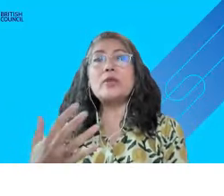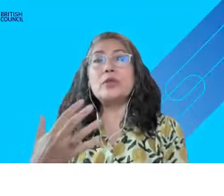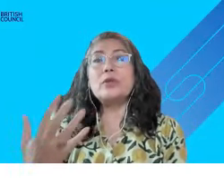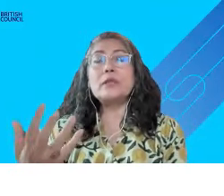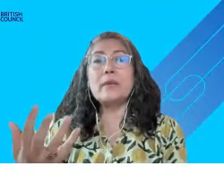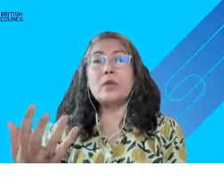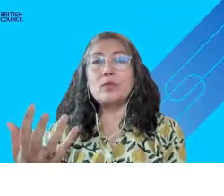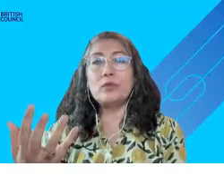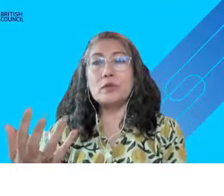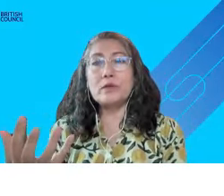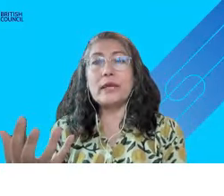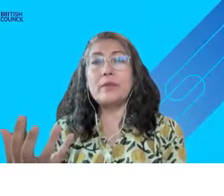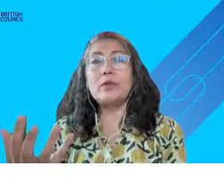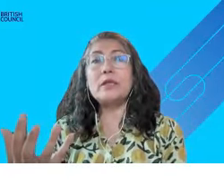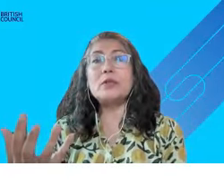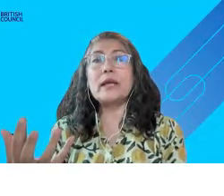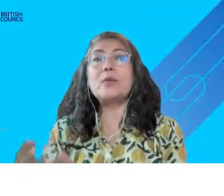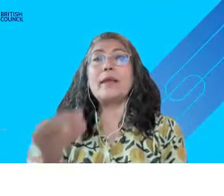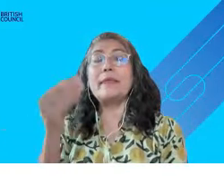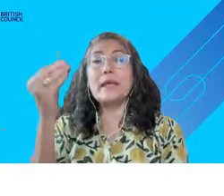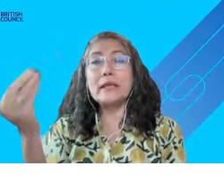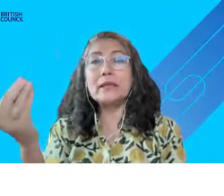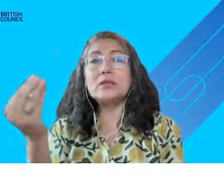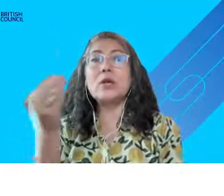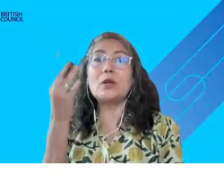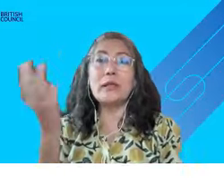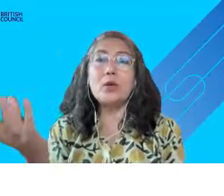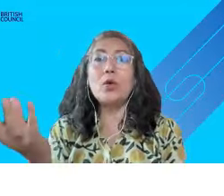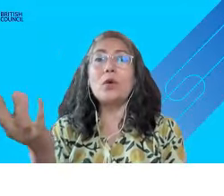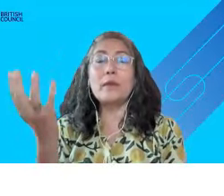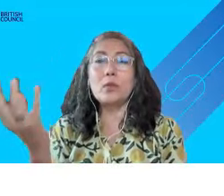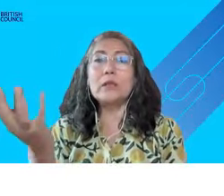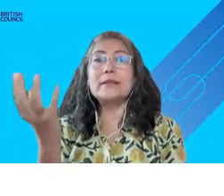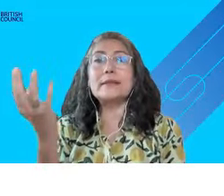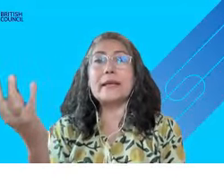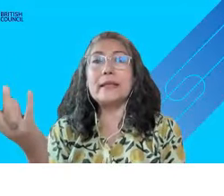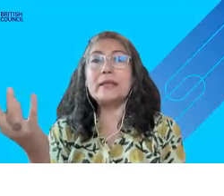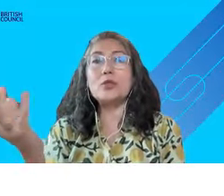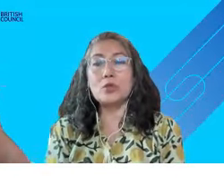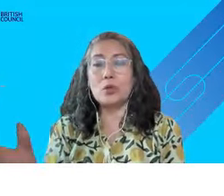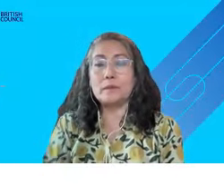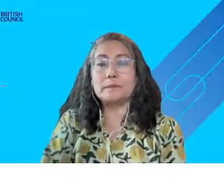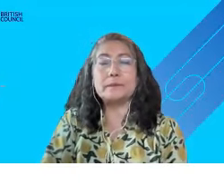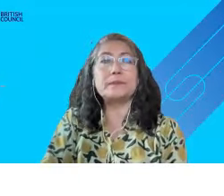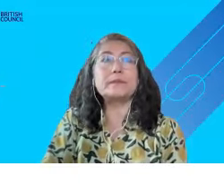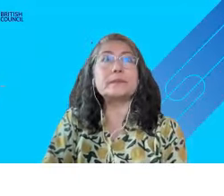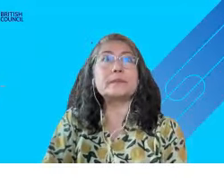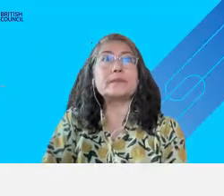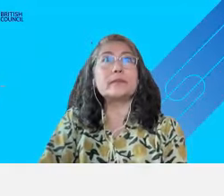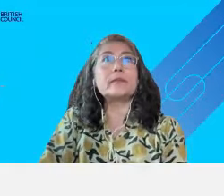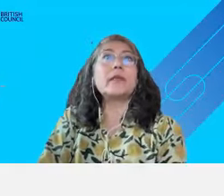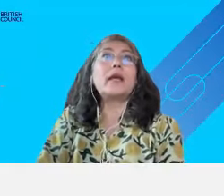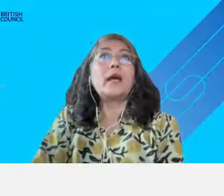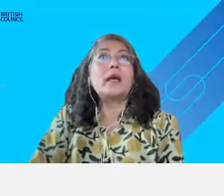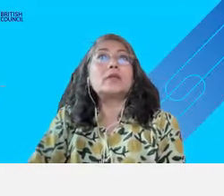to introduce them to the vocabulary so that when they hear the song, they know the words that they need to know.